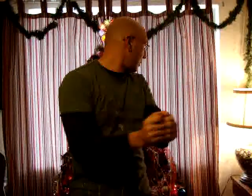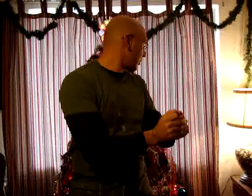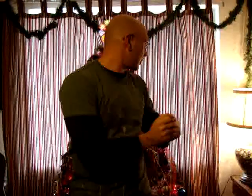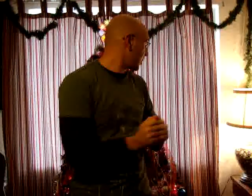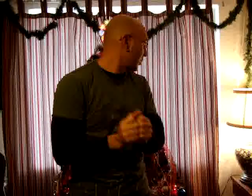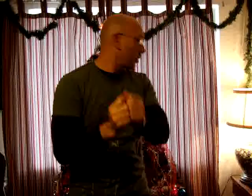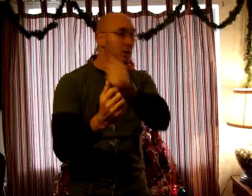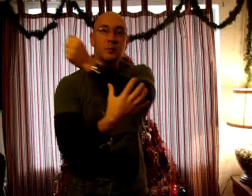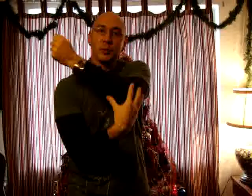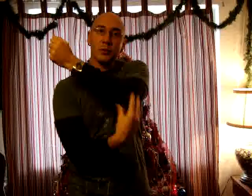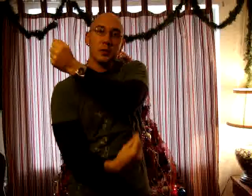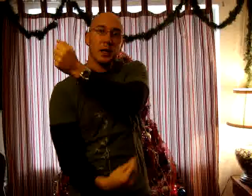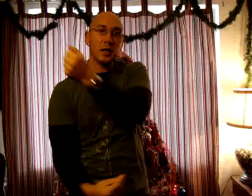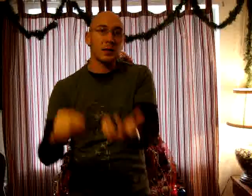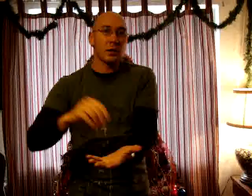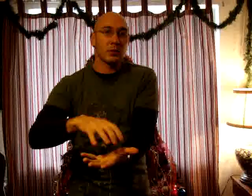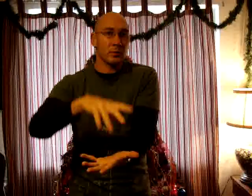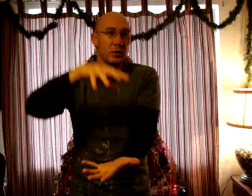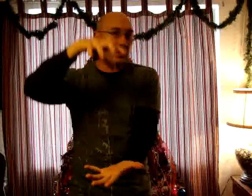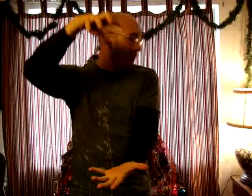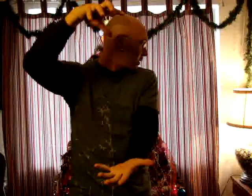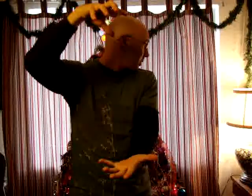Together, the poor and the riches